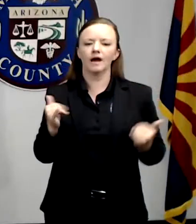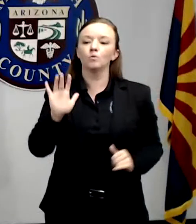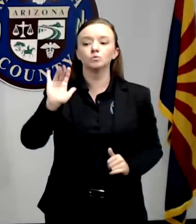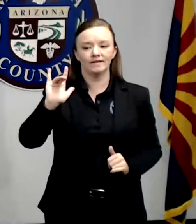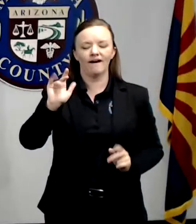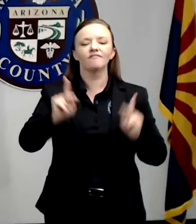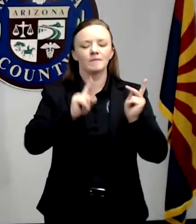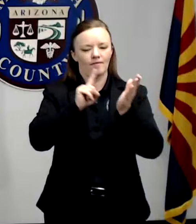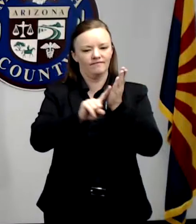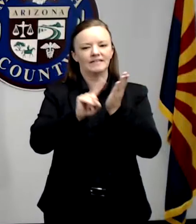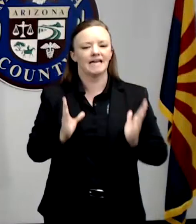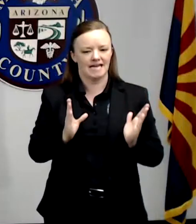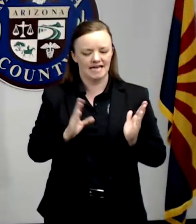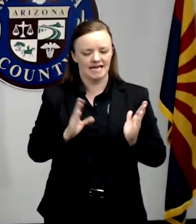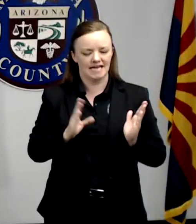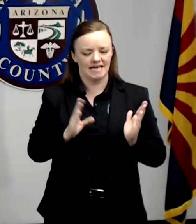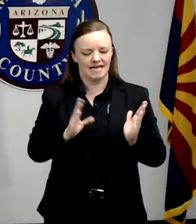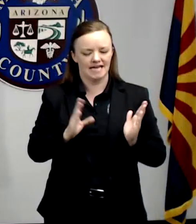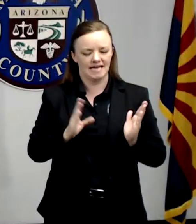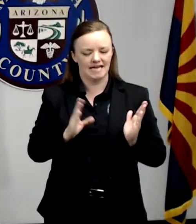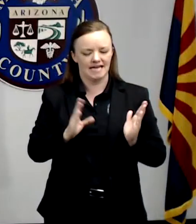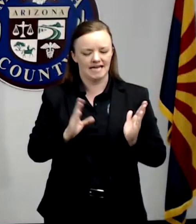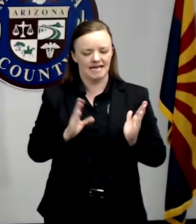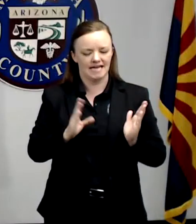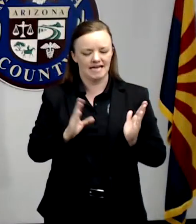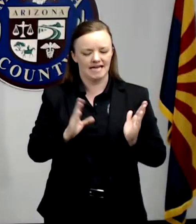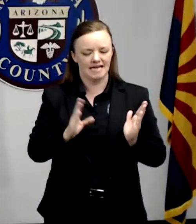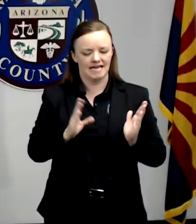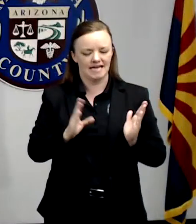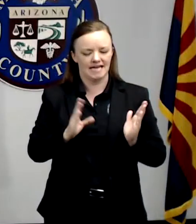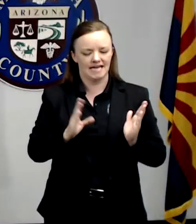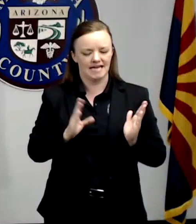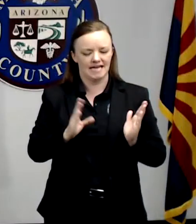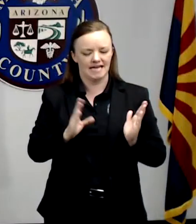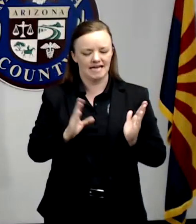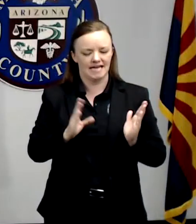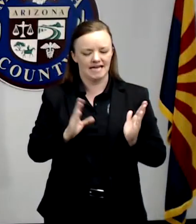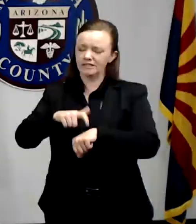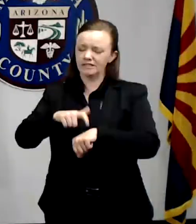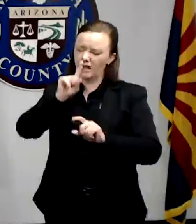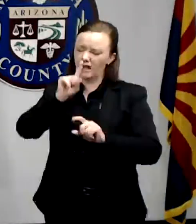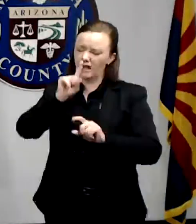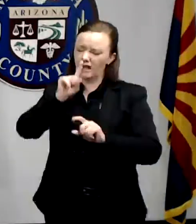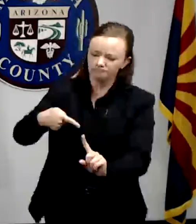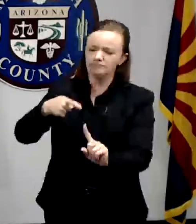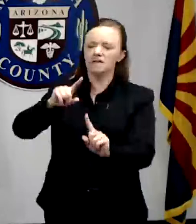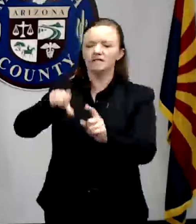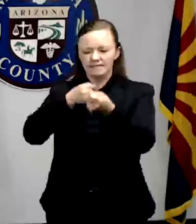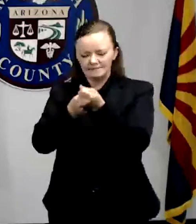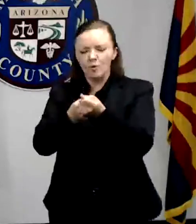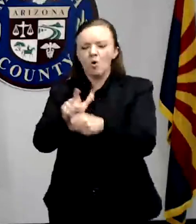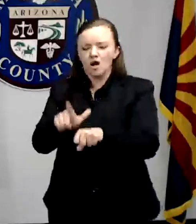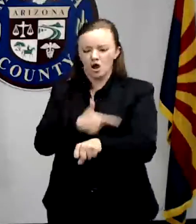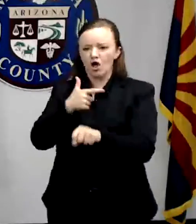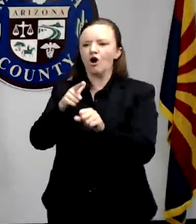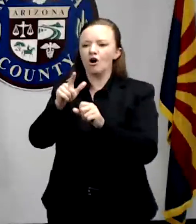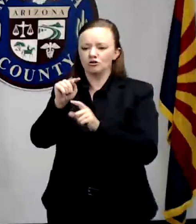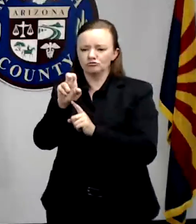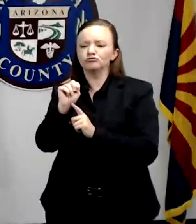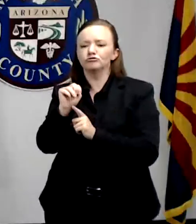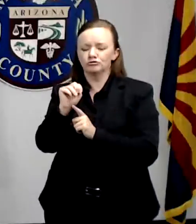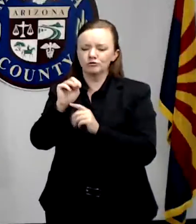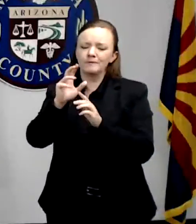now. And this includes 5 dedicated 100% of the time to supporting long-term care facilities,